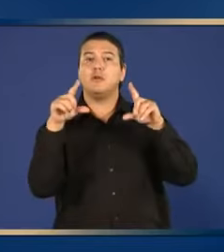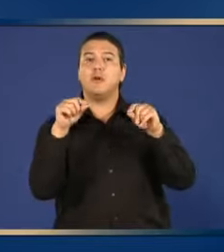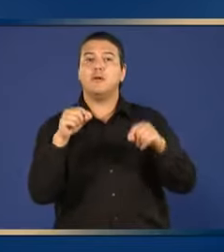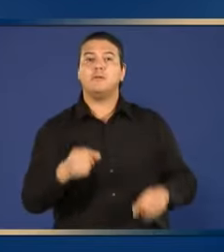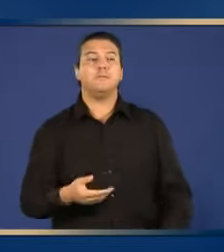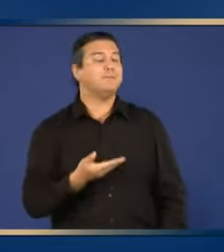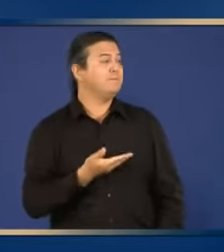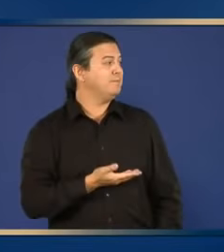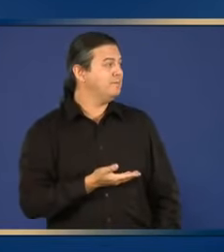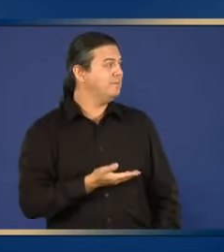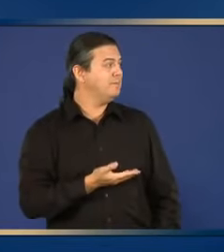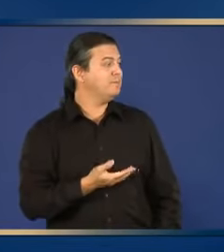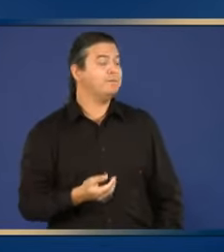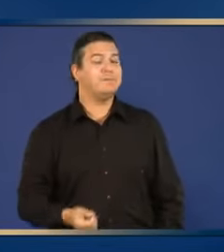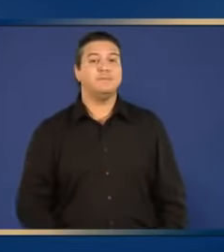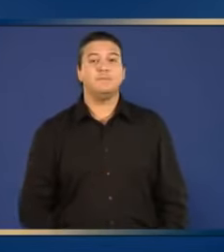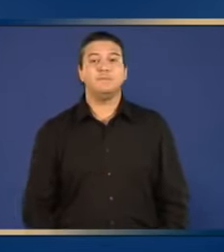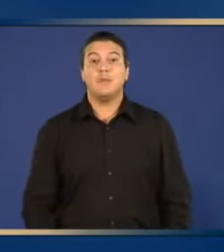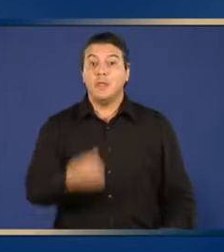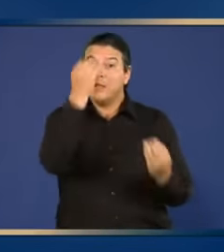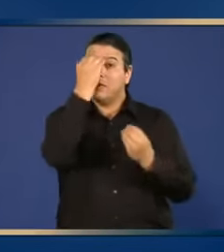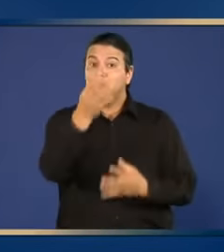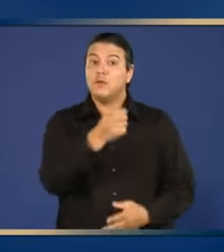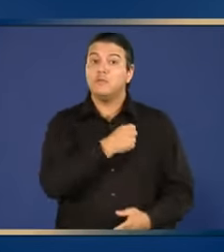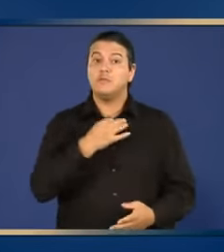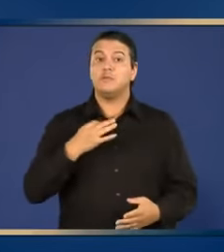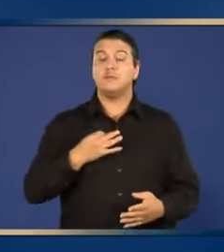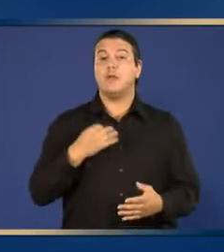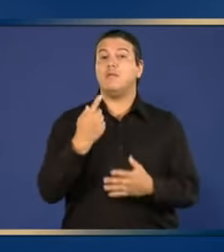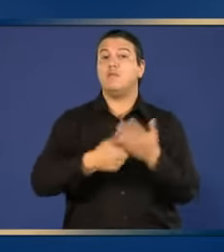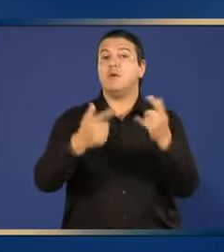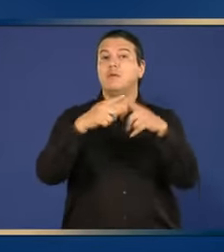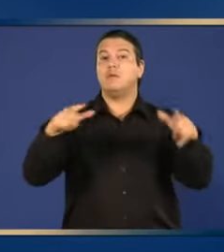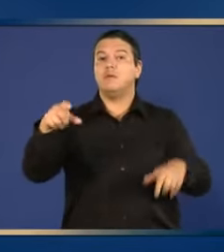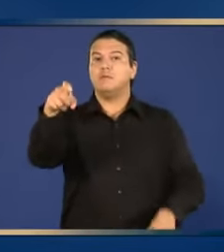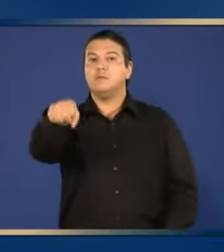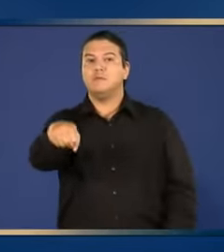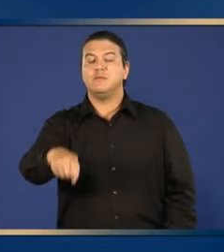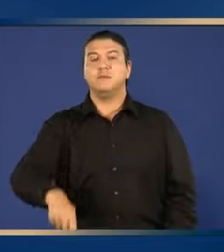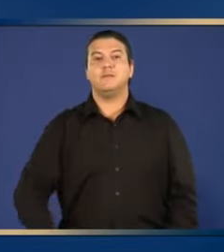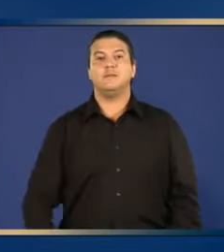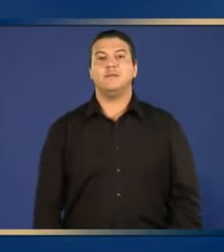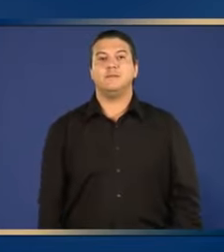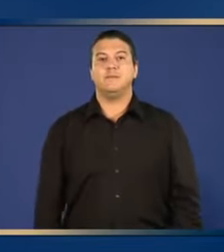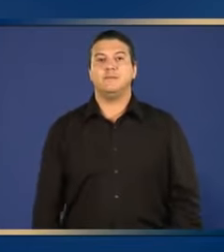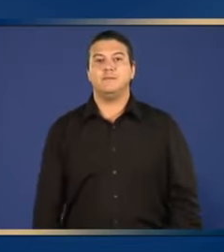card to show staff what language you speak or read.